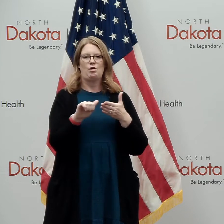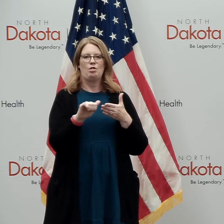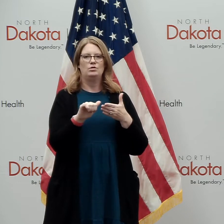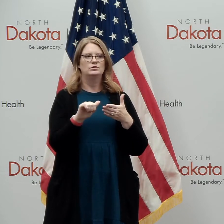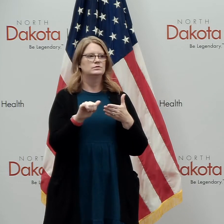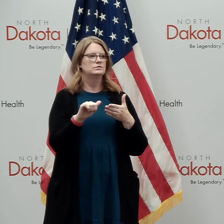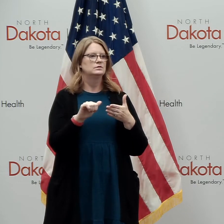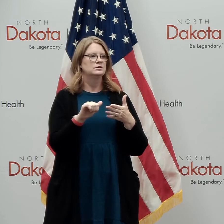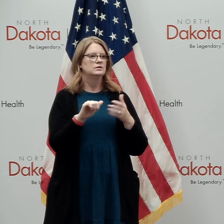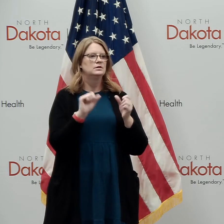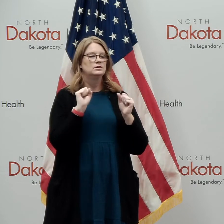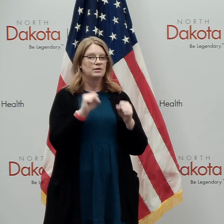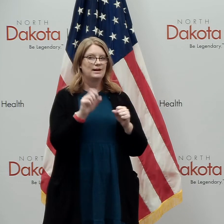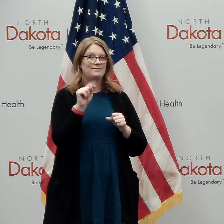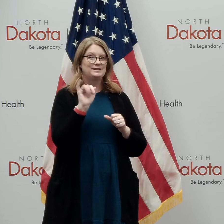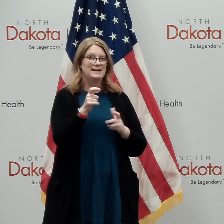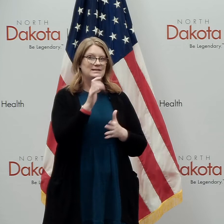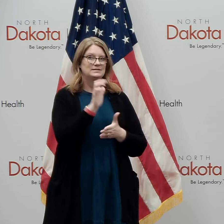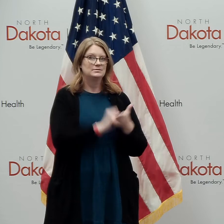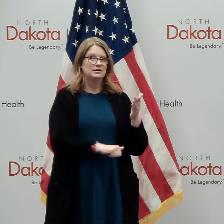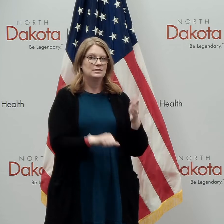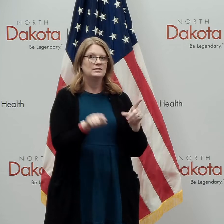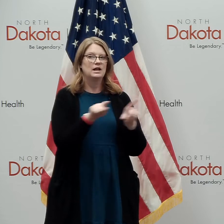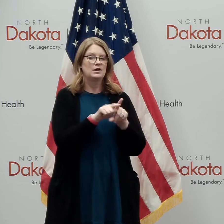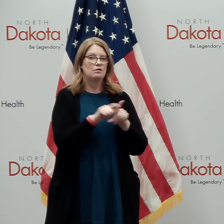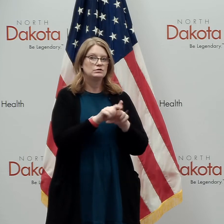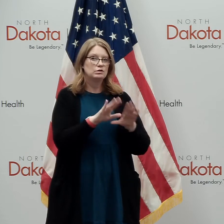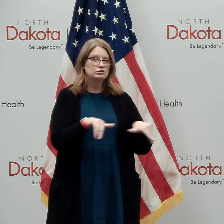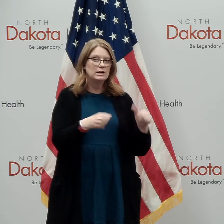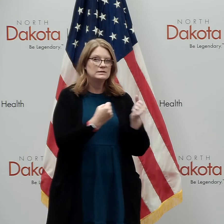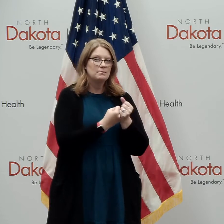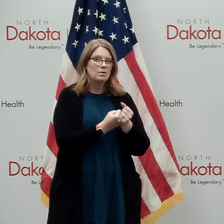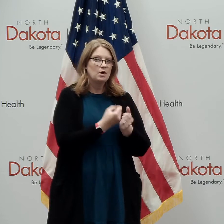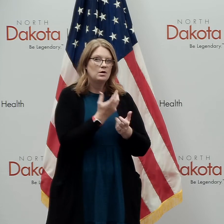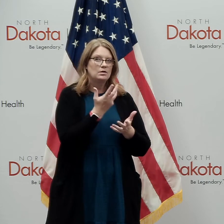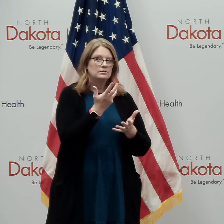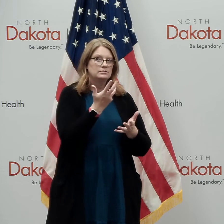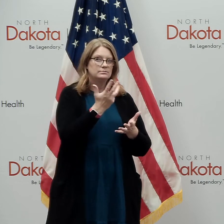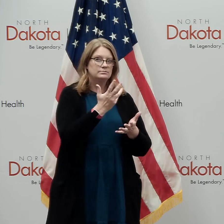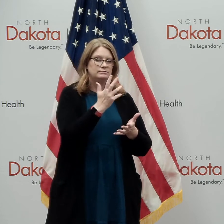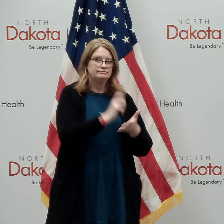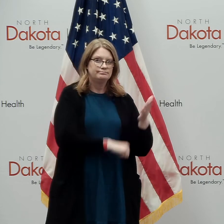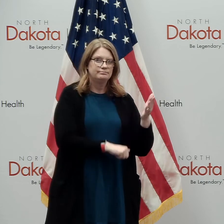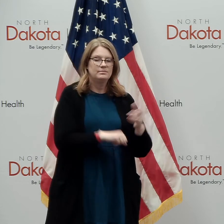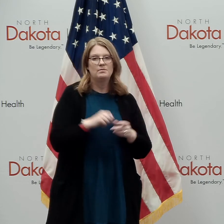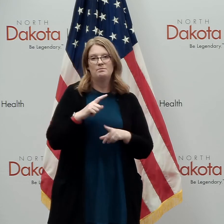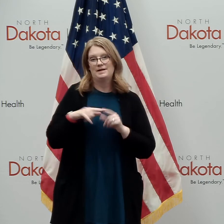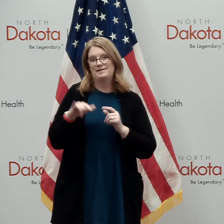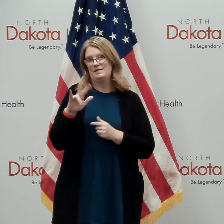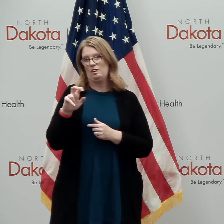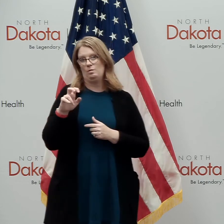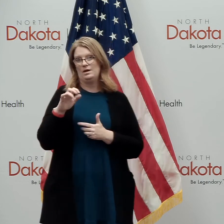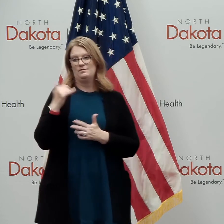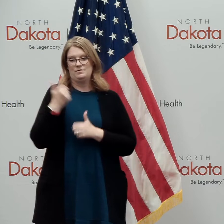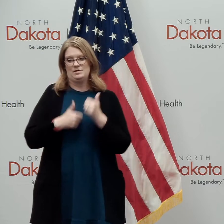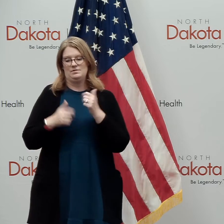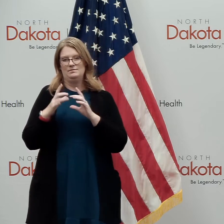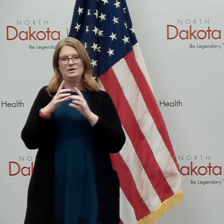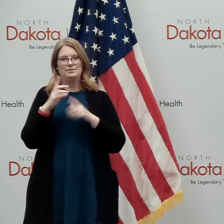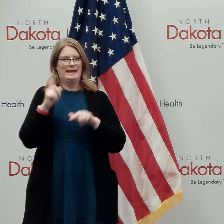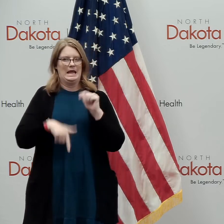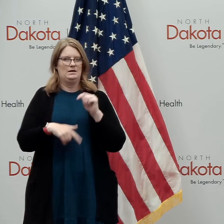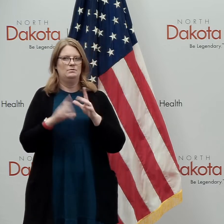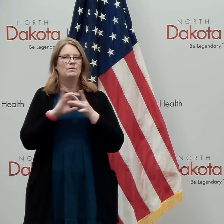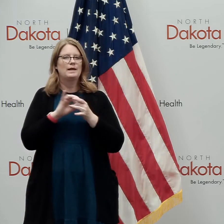could have taxes withheld and child support withheld. The $300 cannot on the executive order, so there's more changes. So